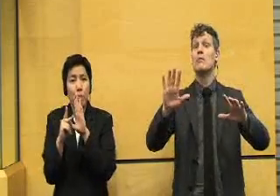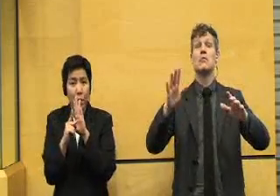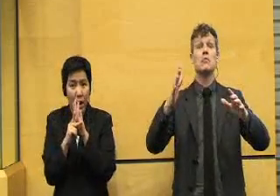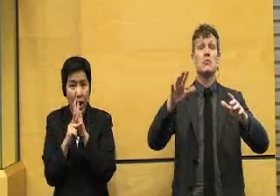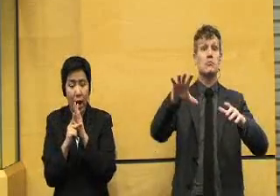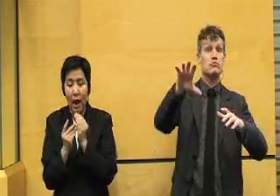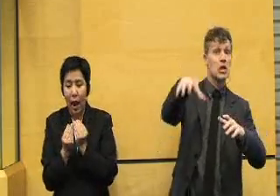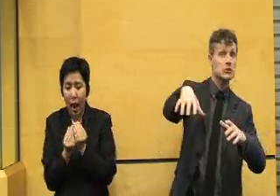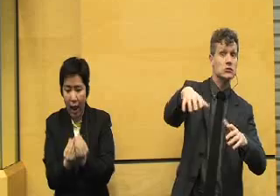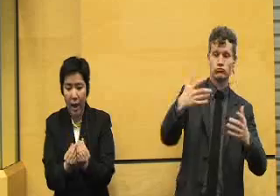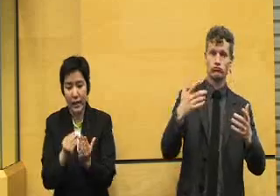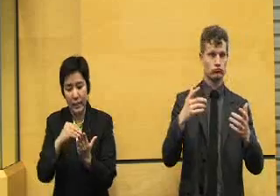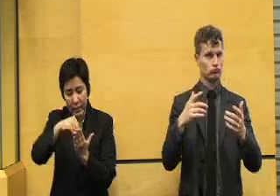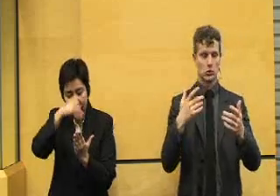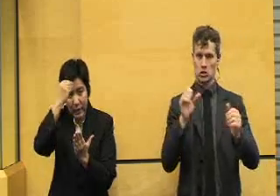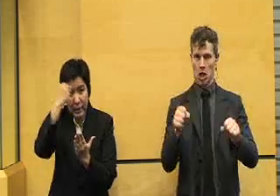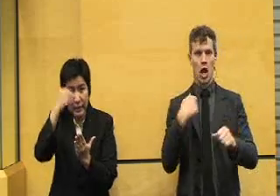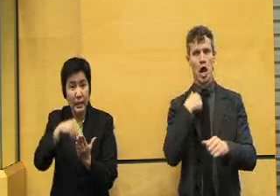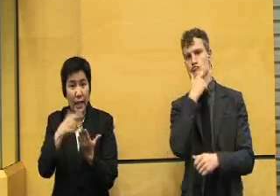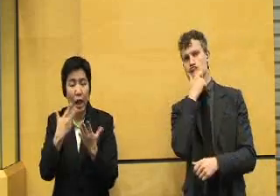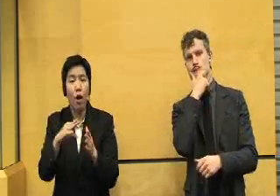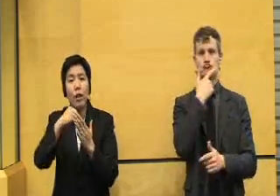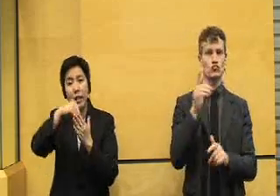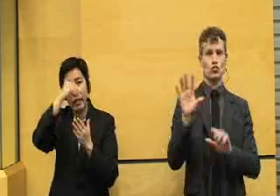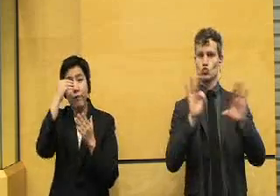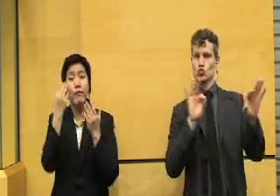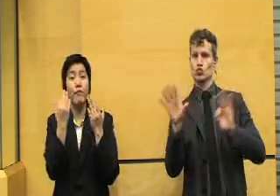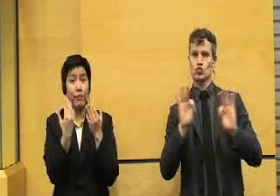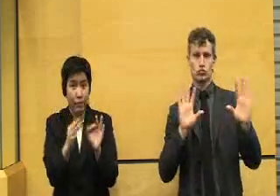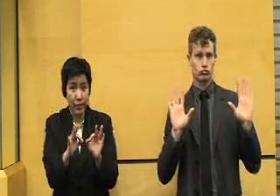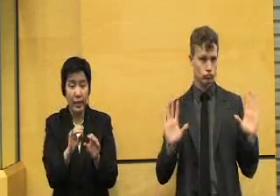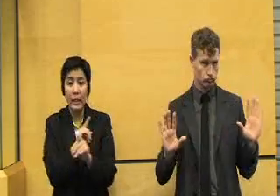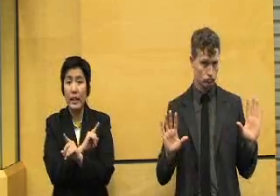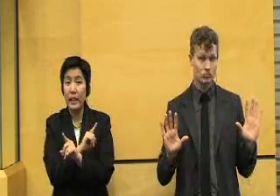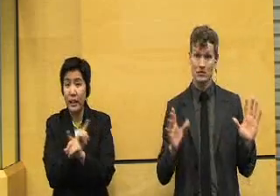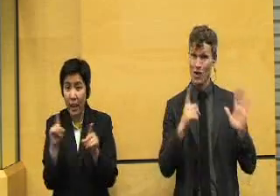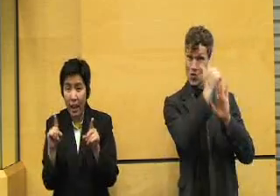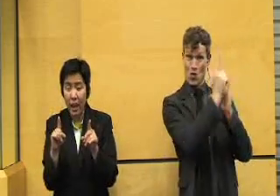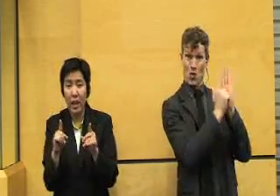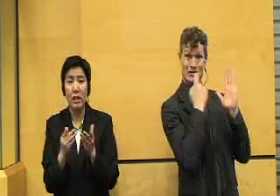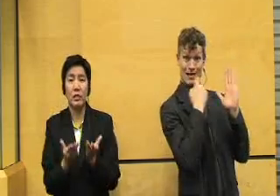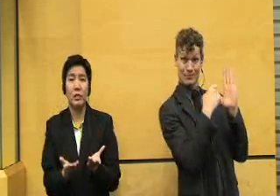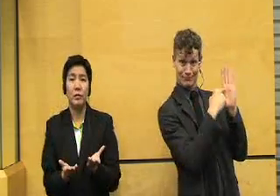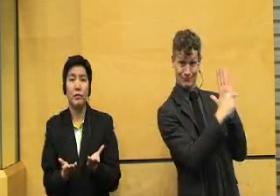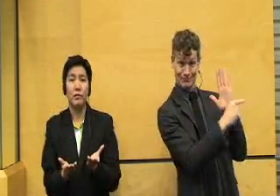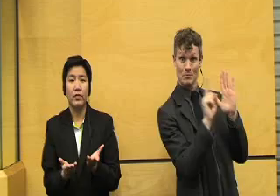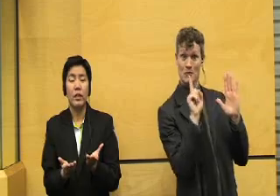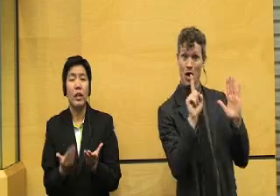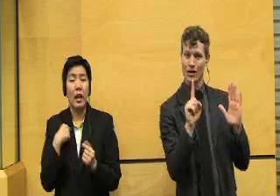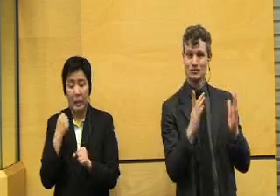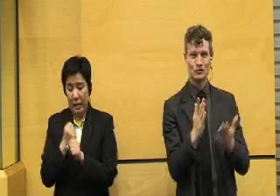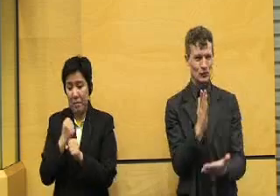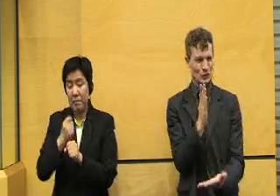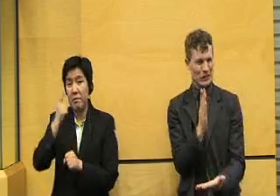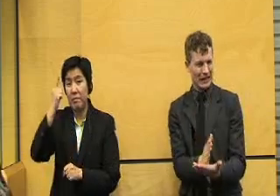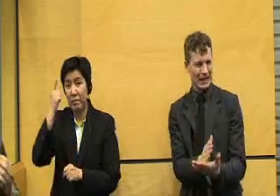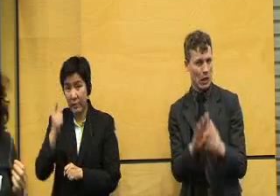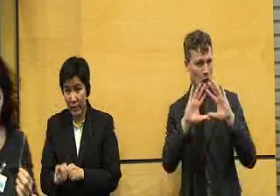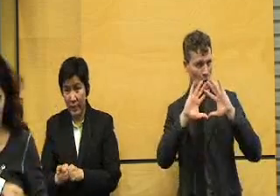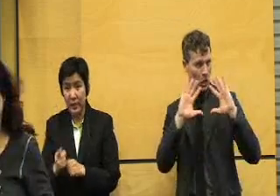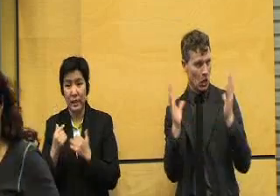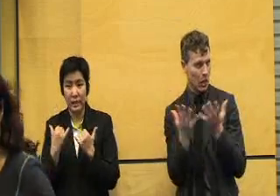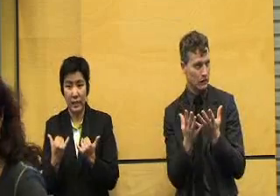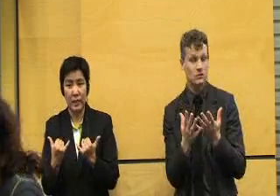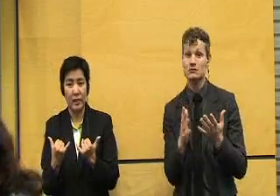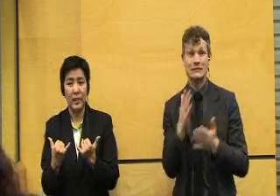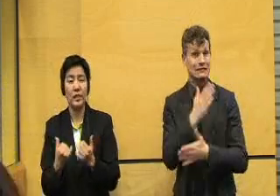special needs, interests, and ability. However, in practice, some persons with disabilities do not have many choices